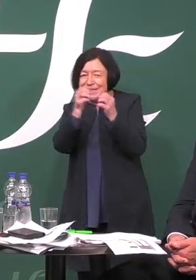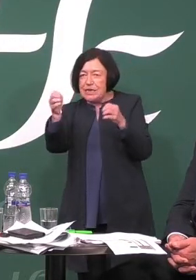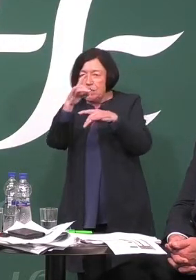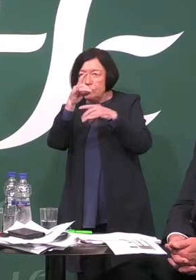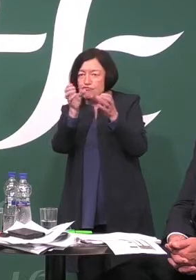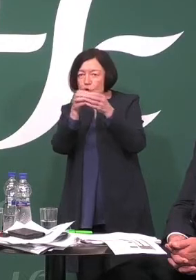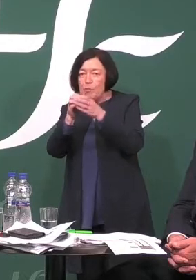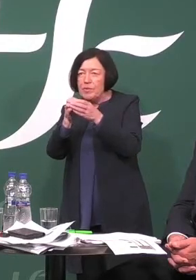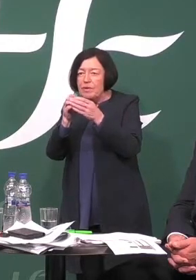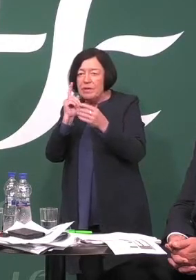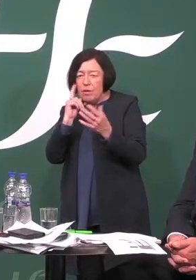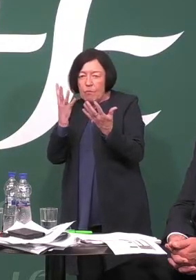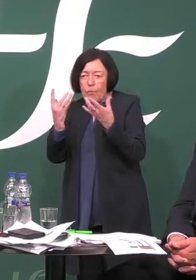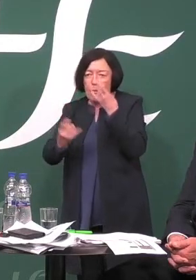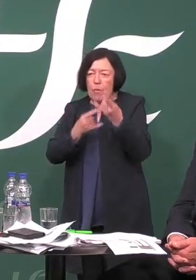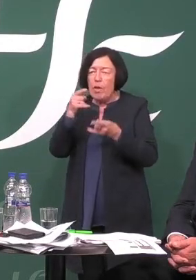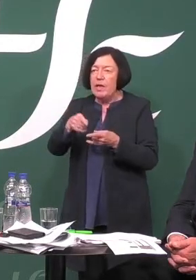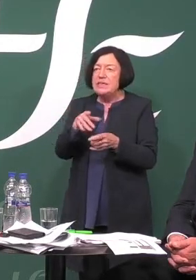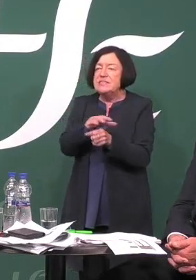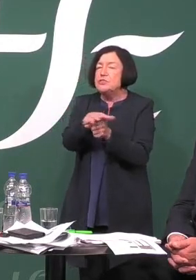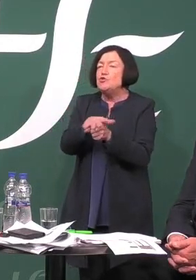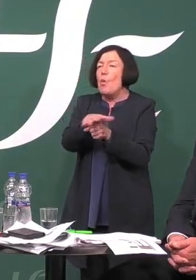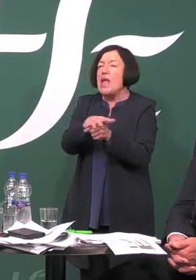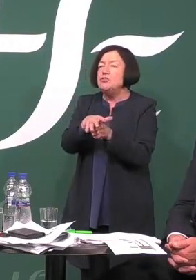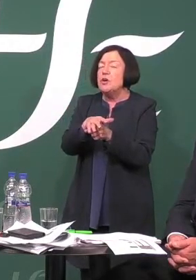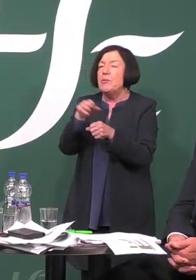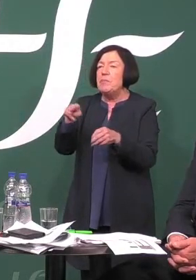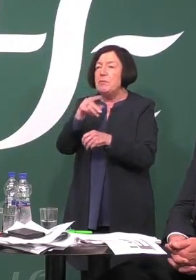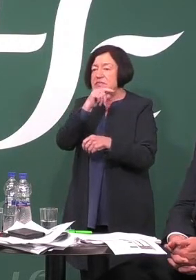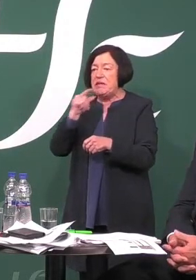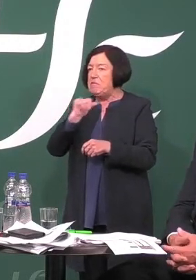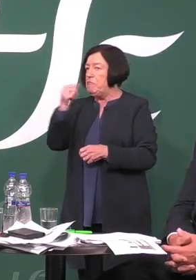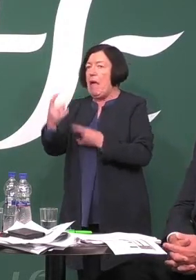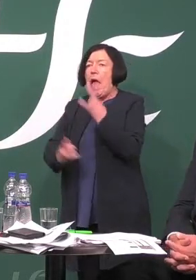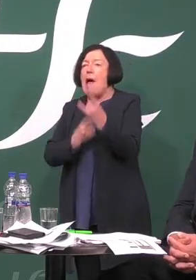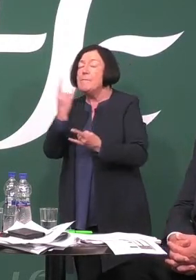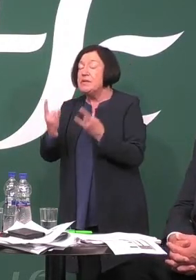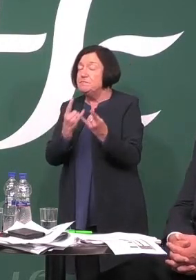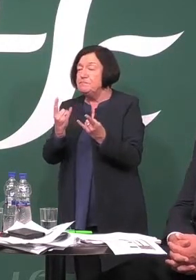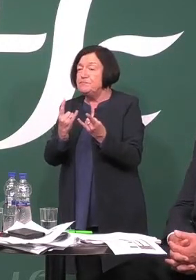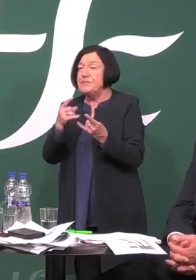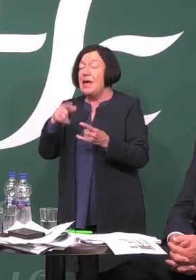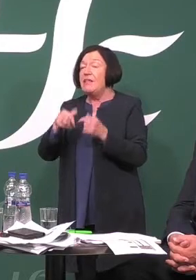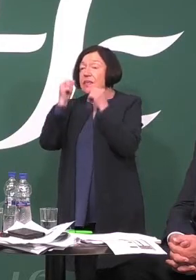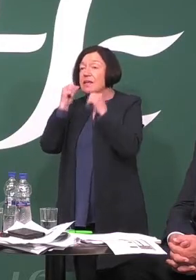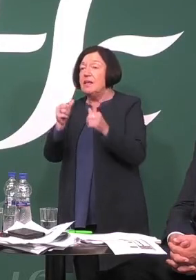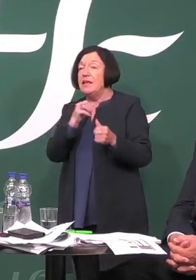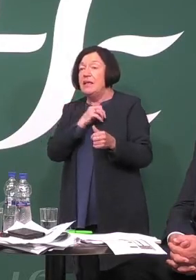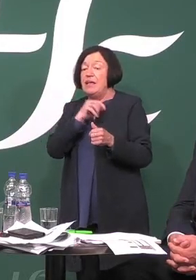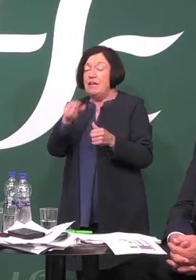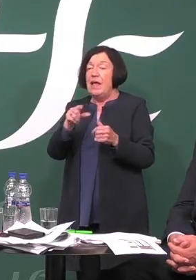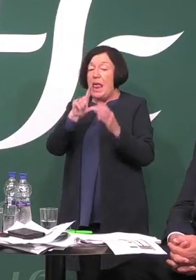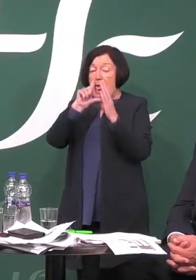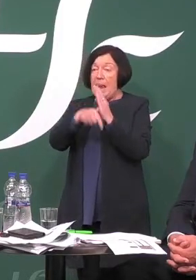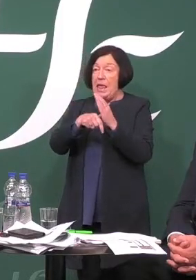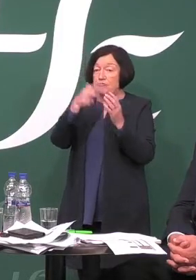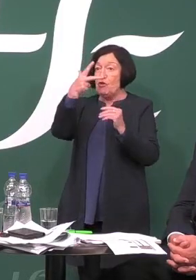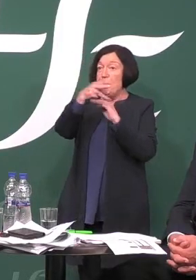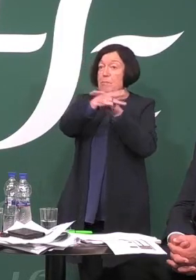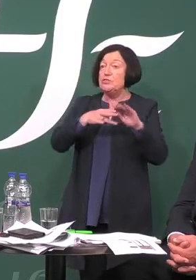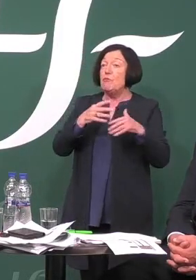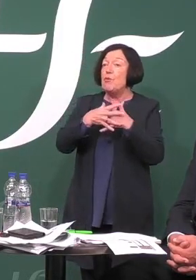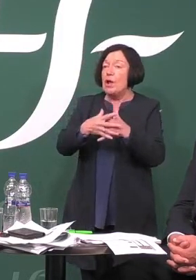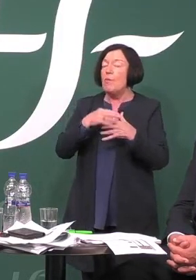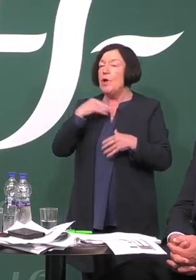follow up any cases where people say that this has not happened, and the attendance at ED for late trimesters. And we will be looking